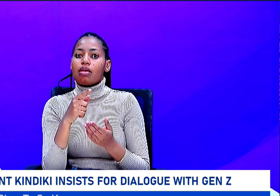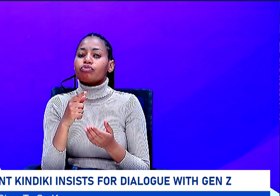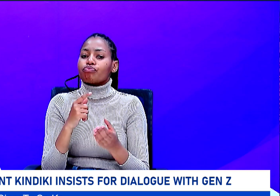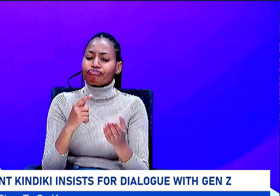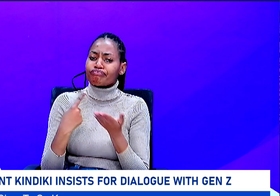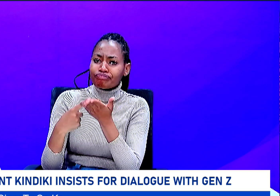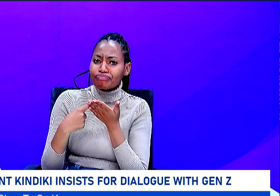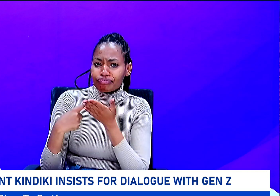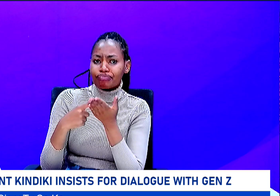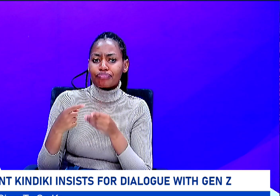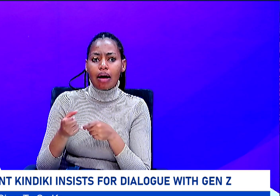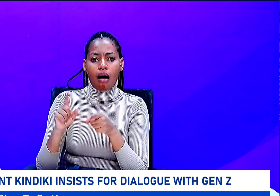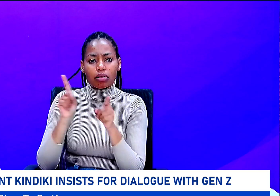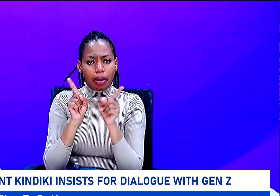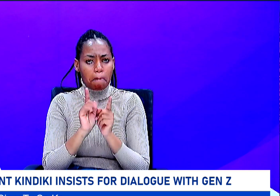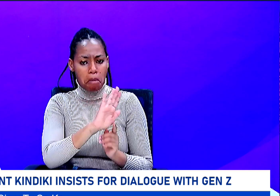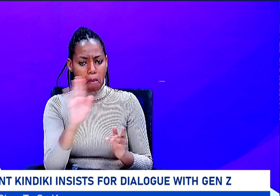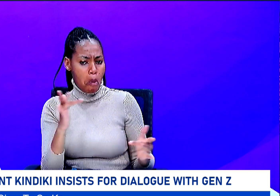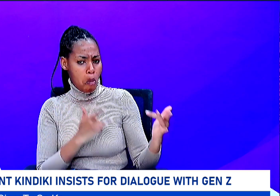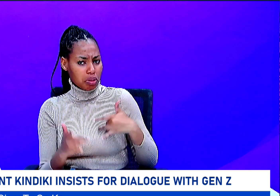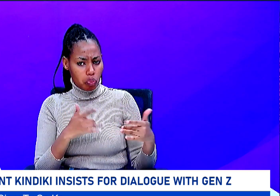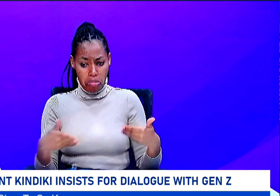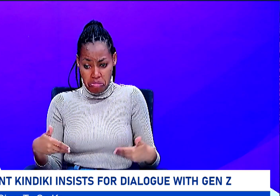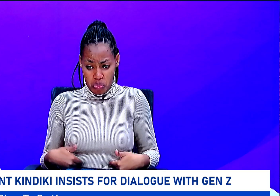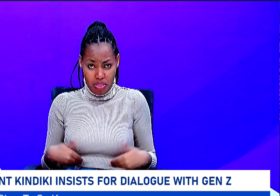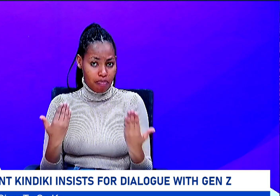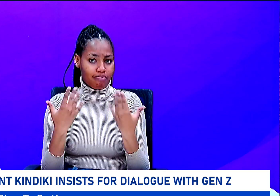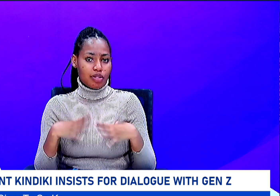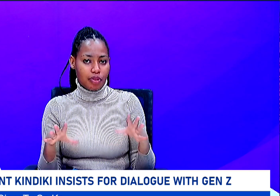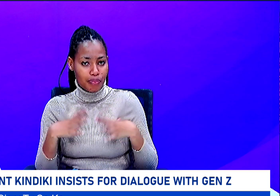concerns of young people. He noted